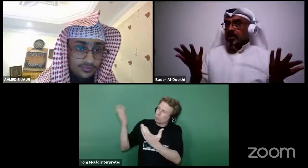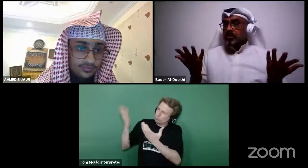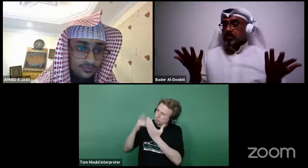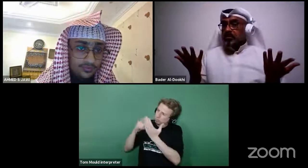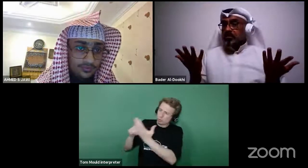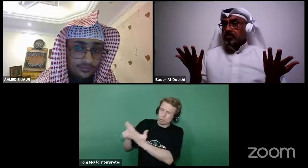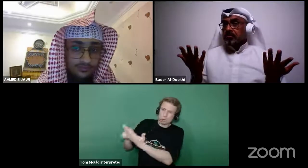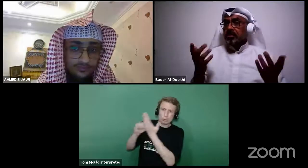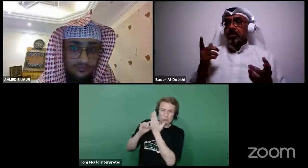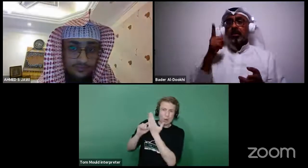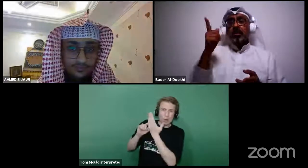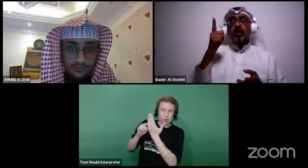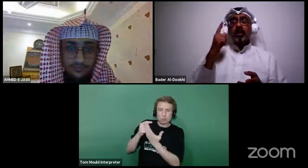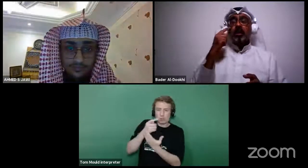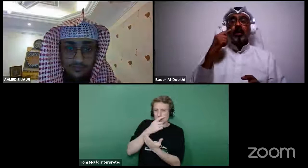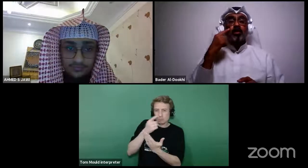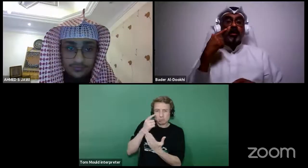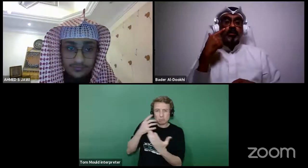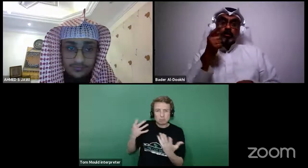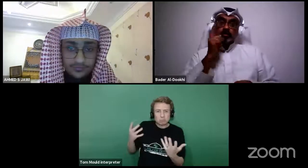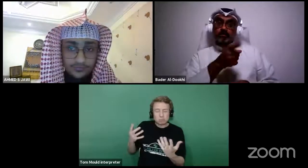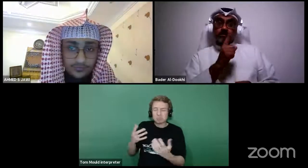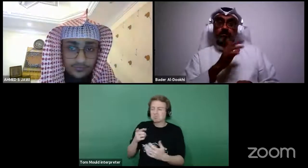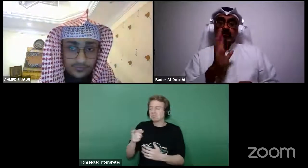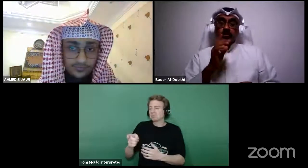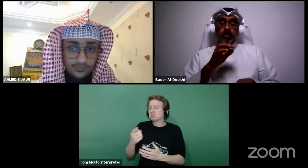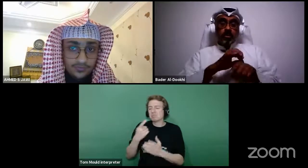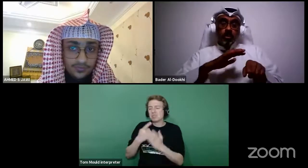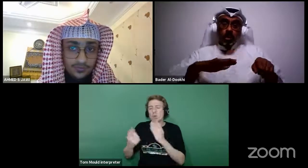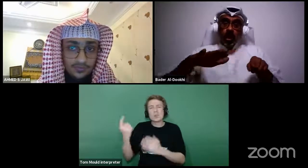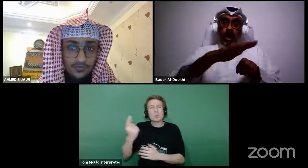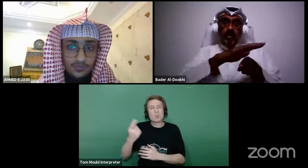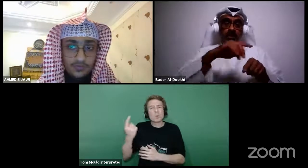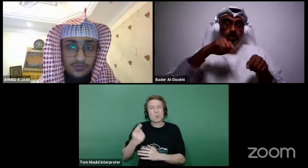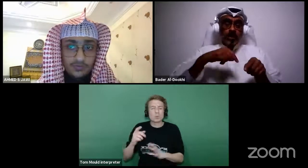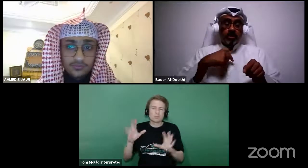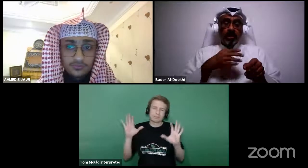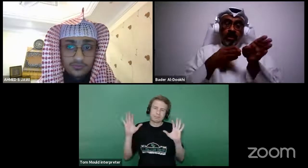only a warner, and to every people there is a guide.